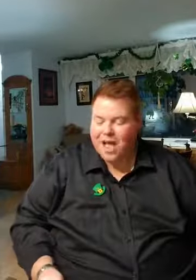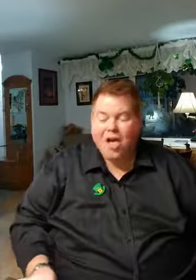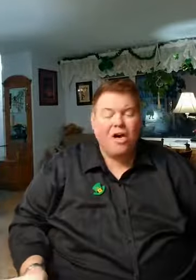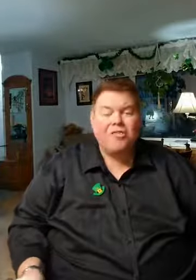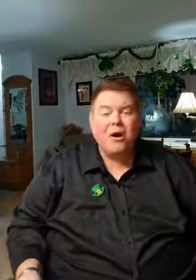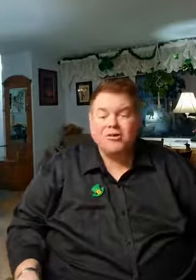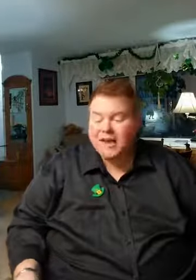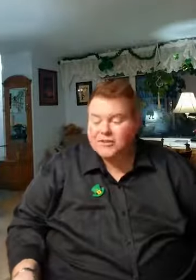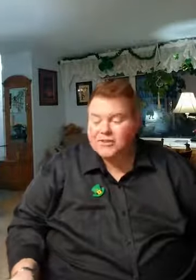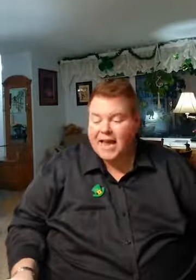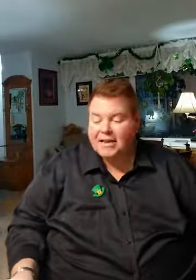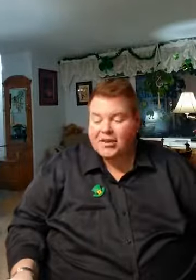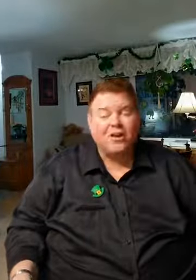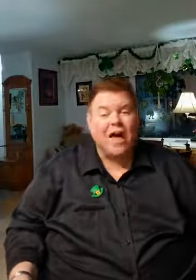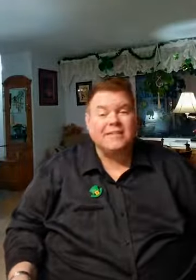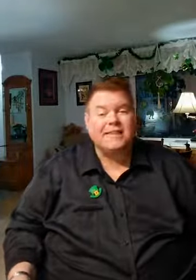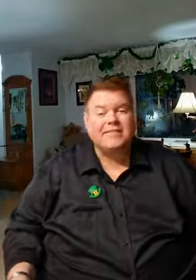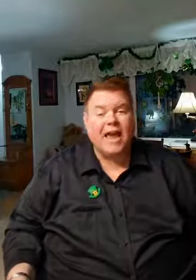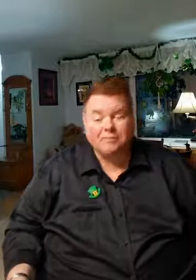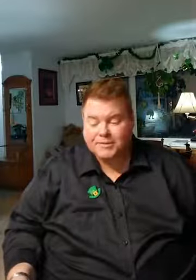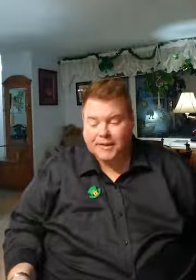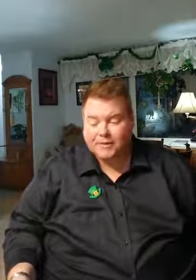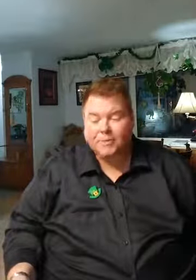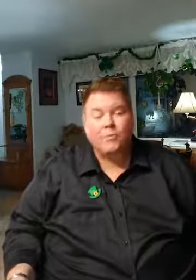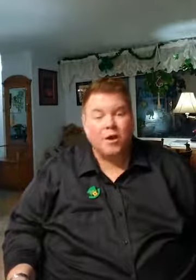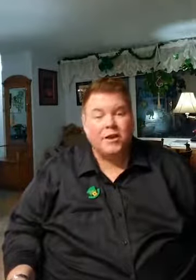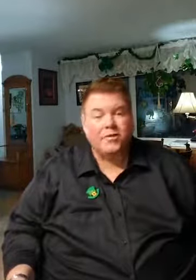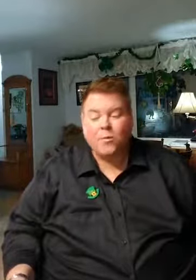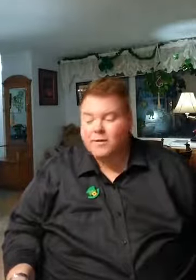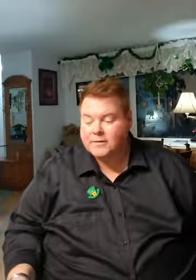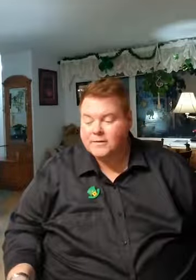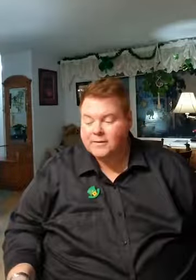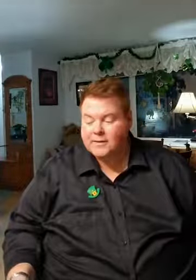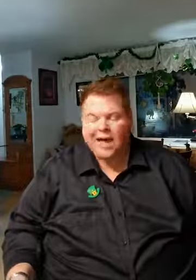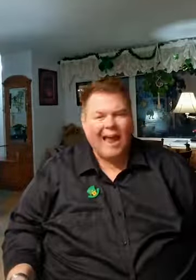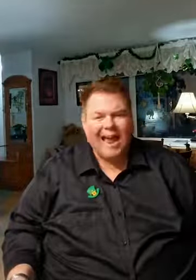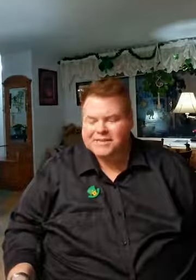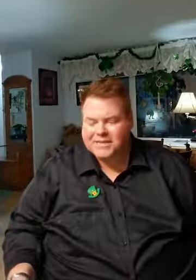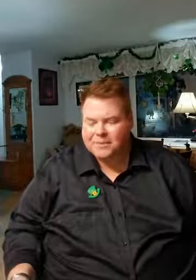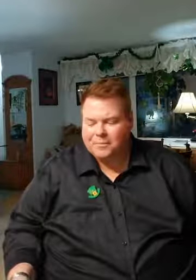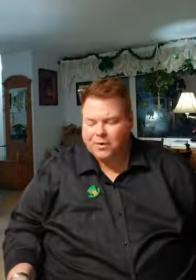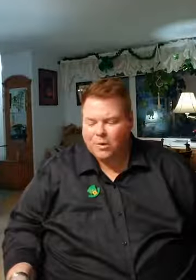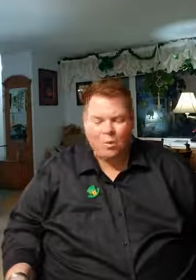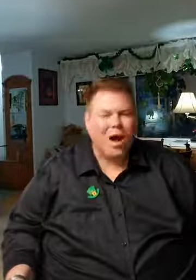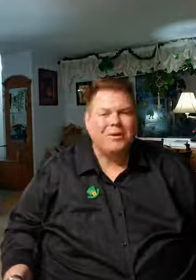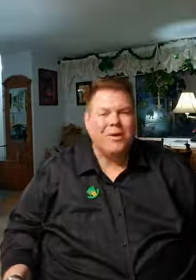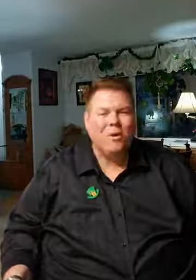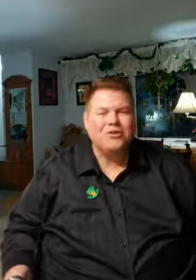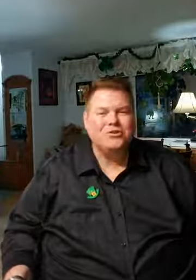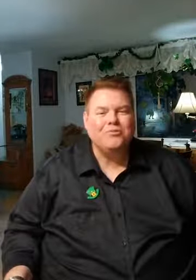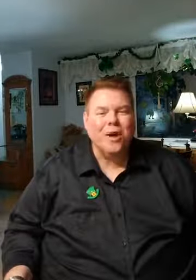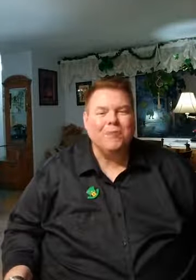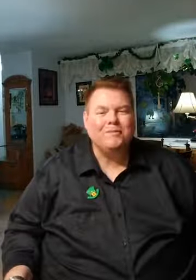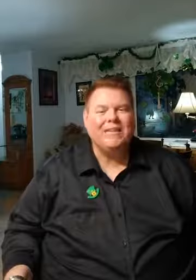The bartender said, "Your glass is empty. Want another one?" I asked him, "Why would I want two empty